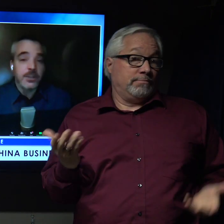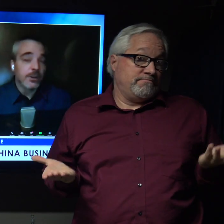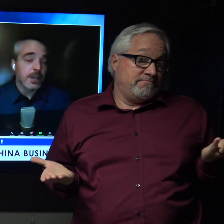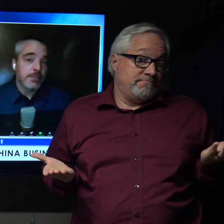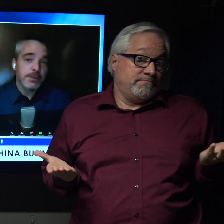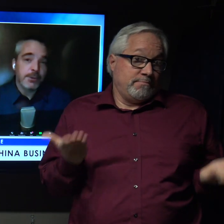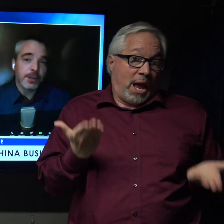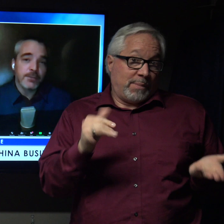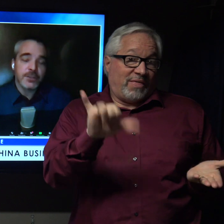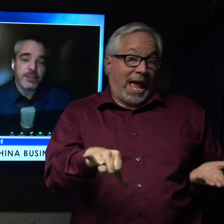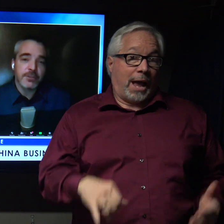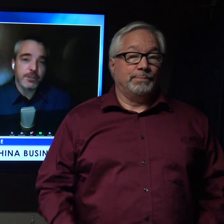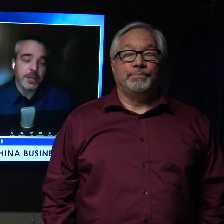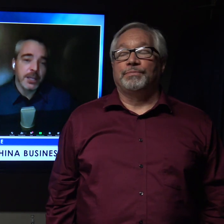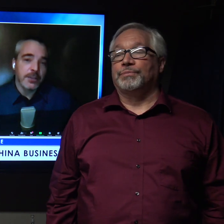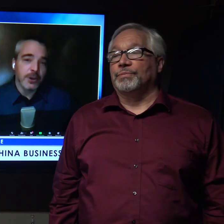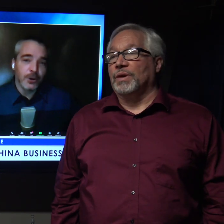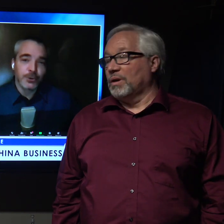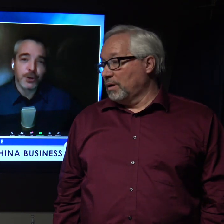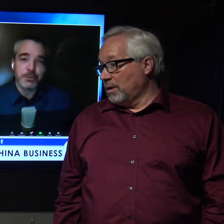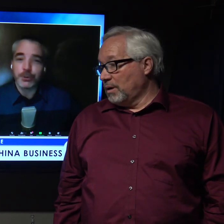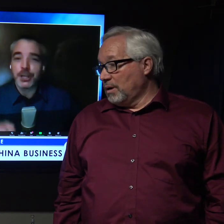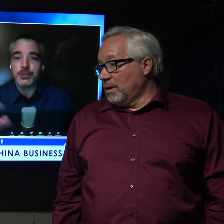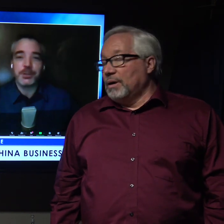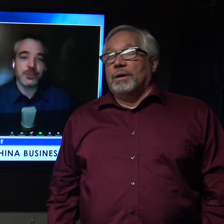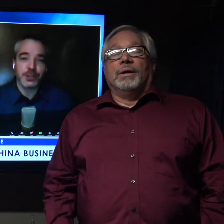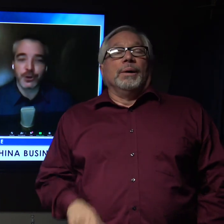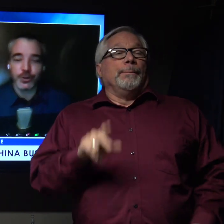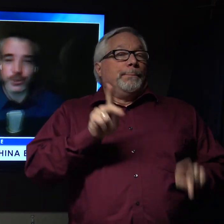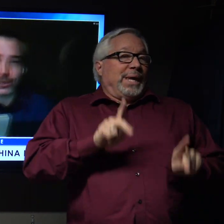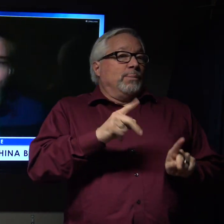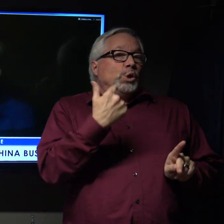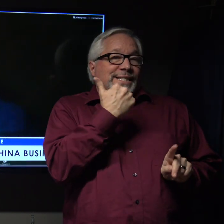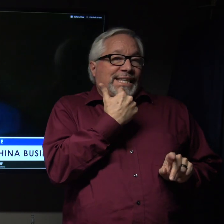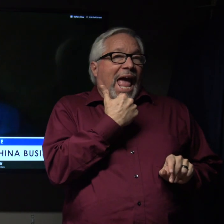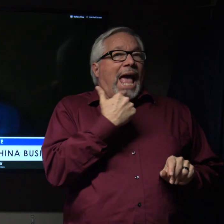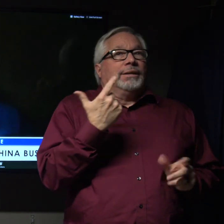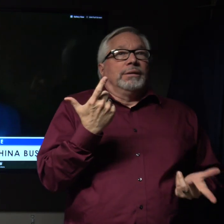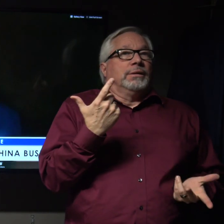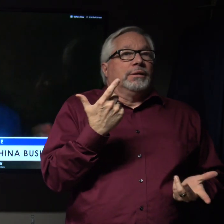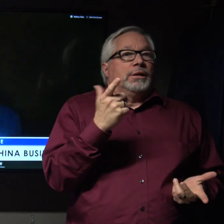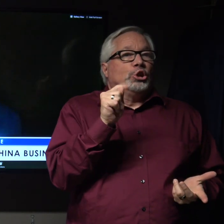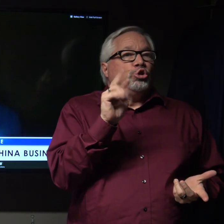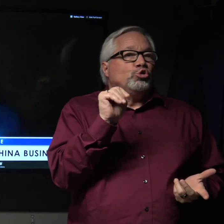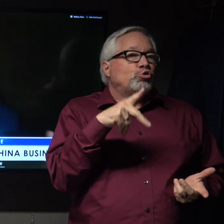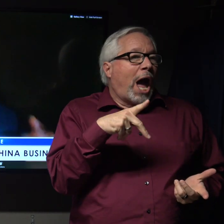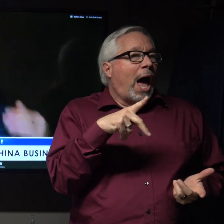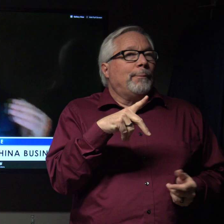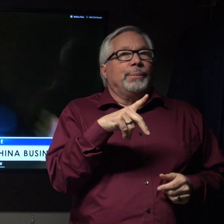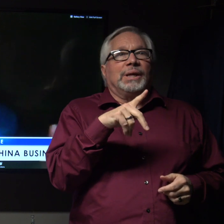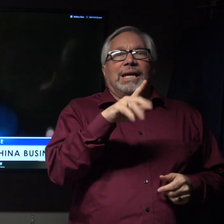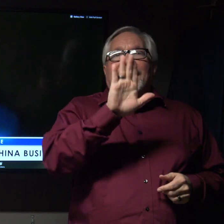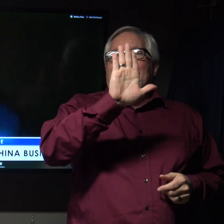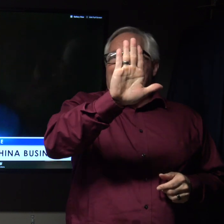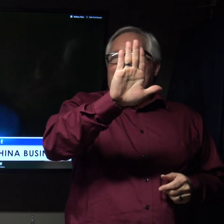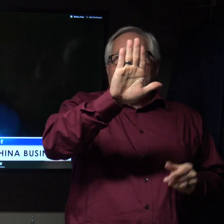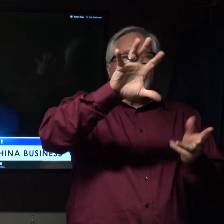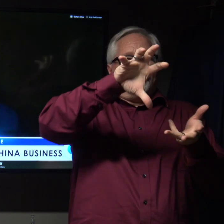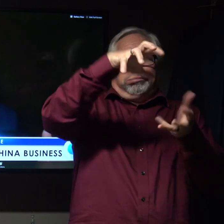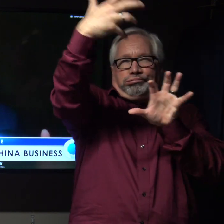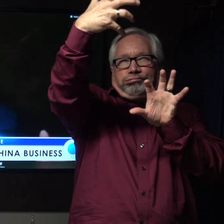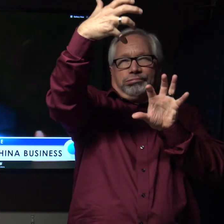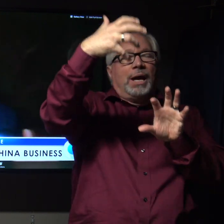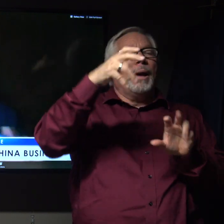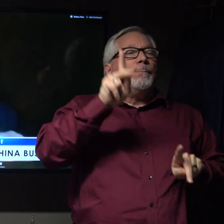China? Yeah, you know, a lot of people have said from the beginning the whole Trump derangement syndrome was just because of his personality, right? That